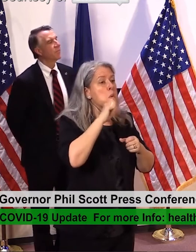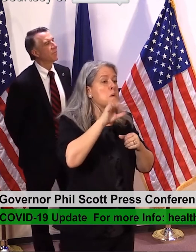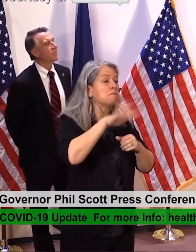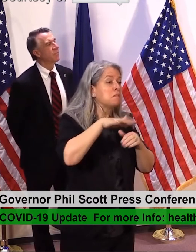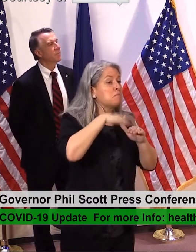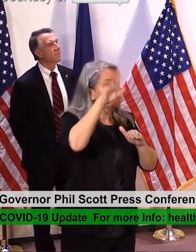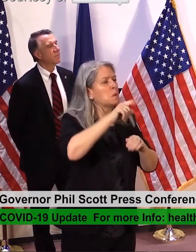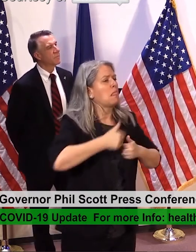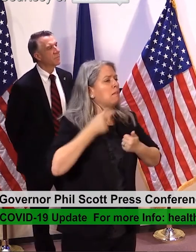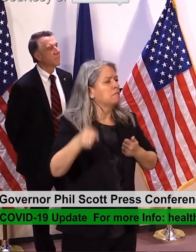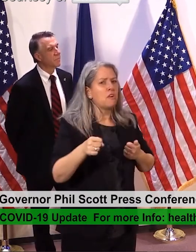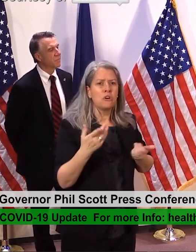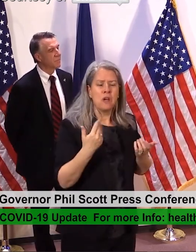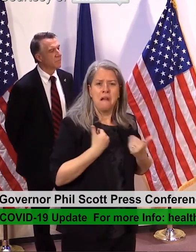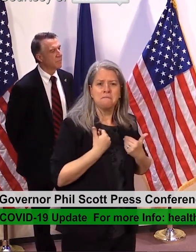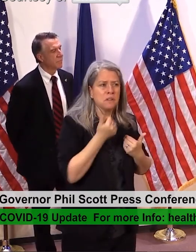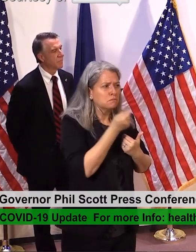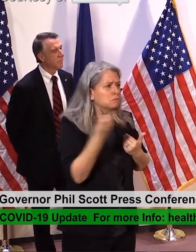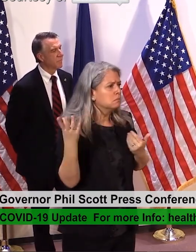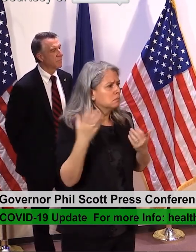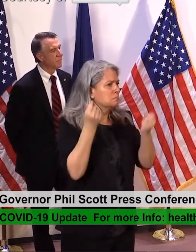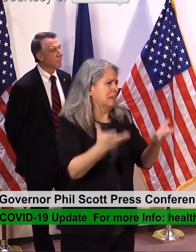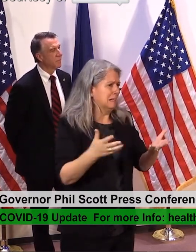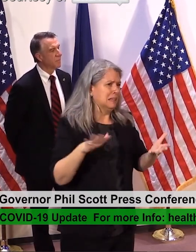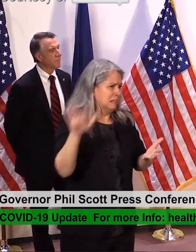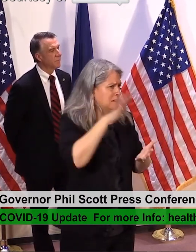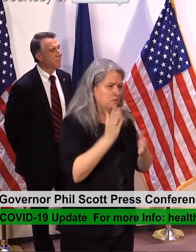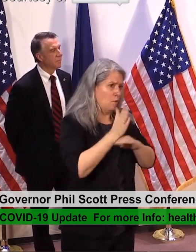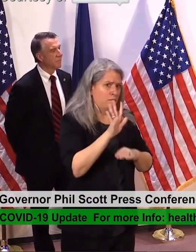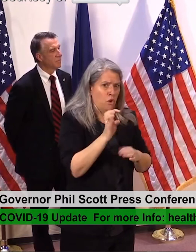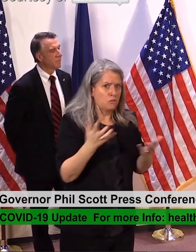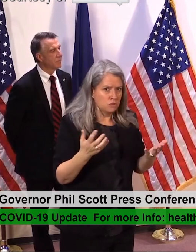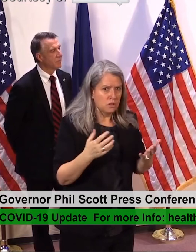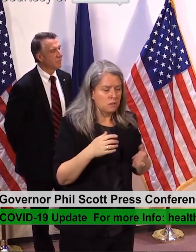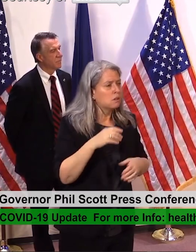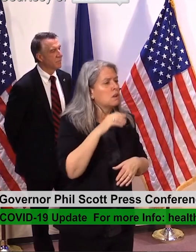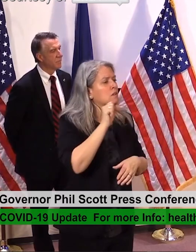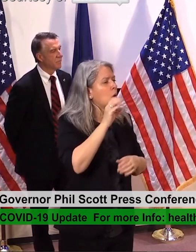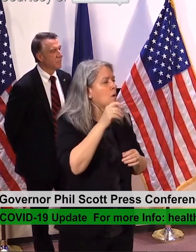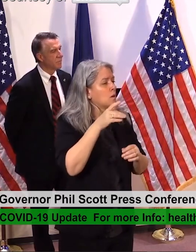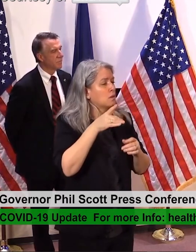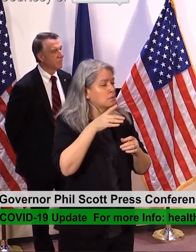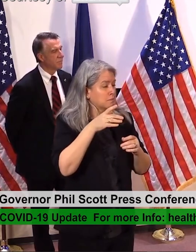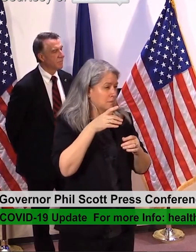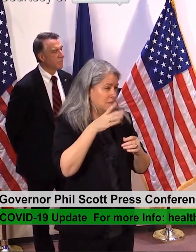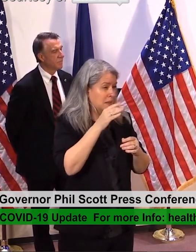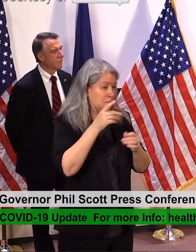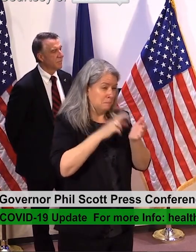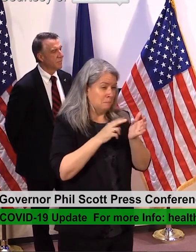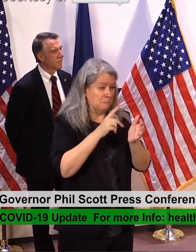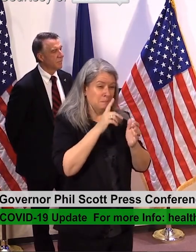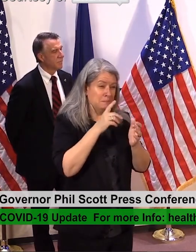facilities and other types where, by implication, the person is less medically